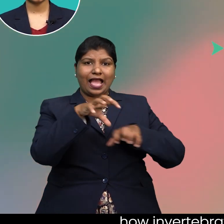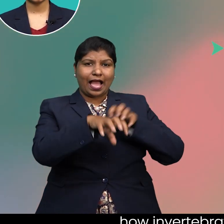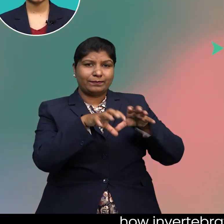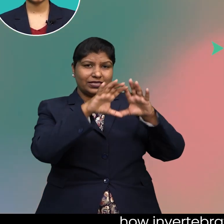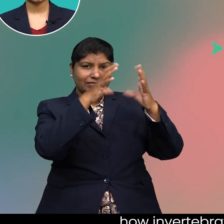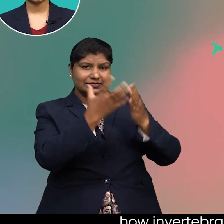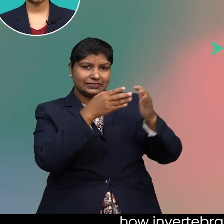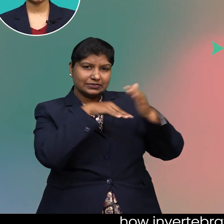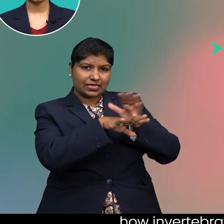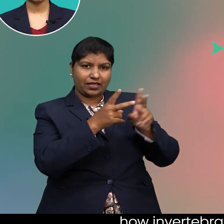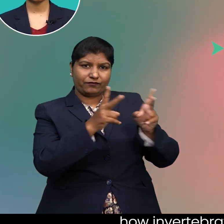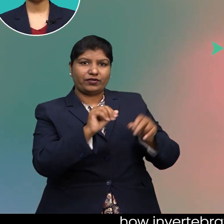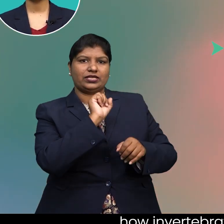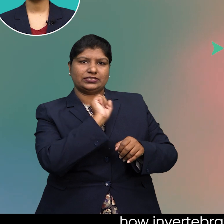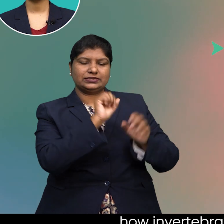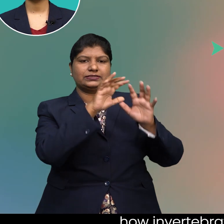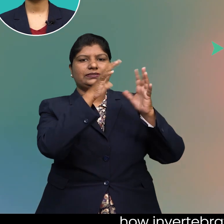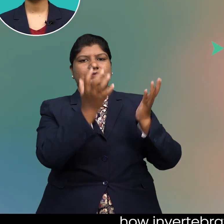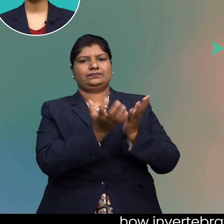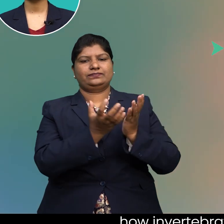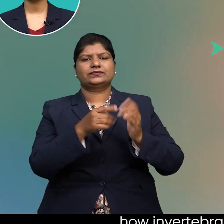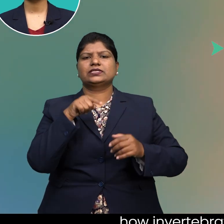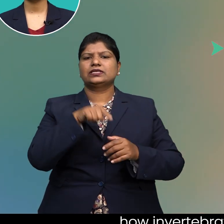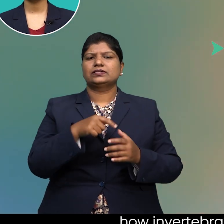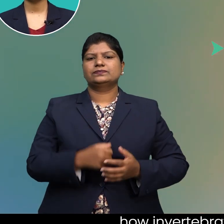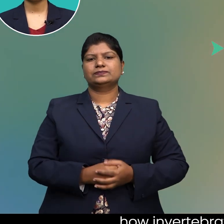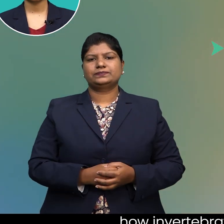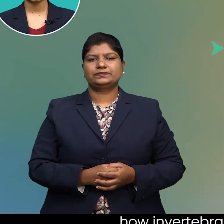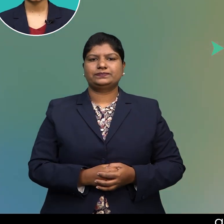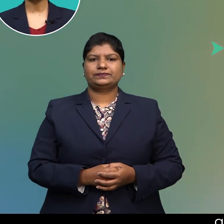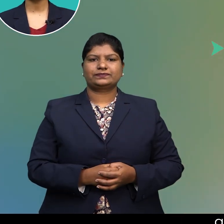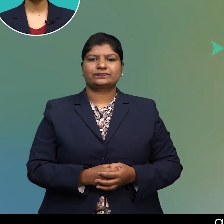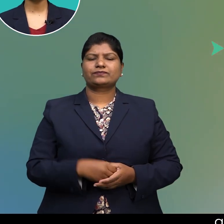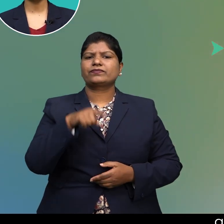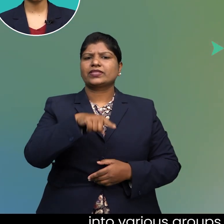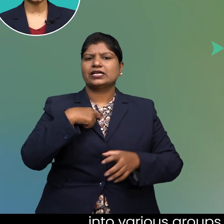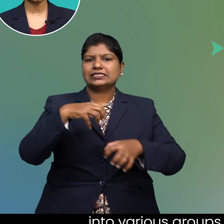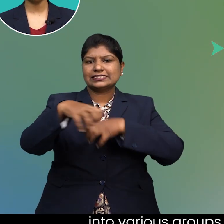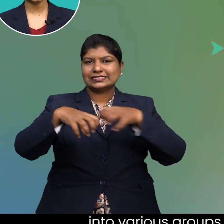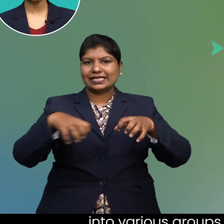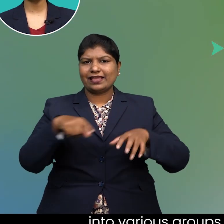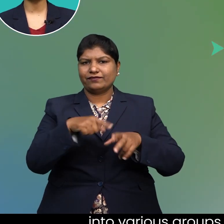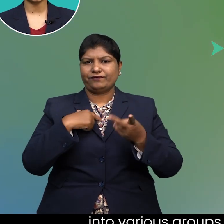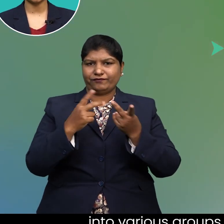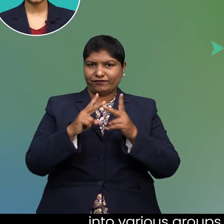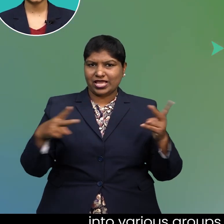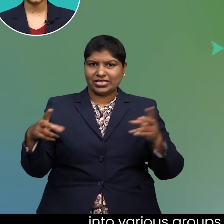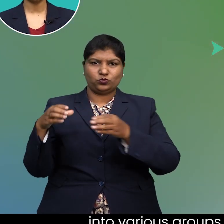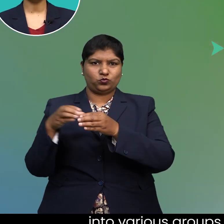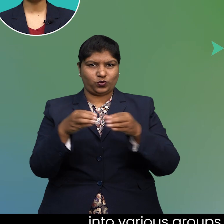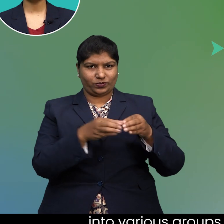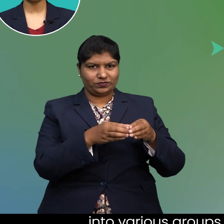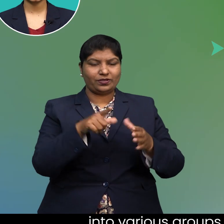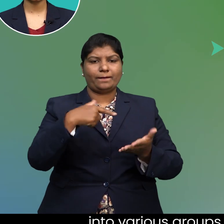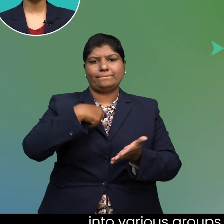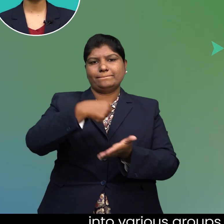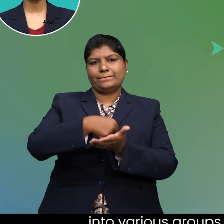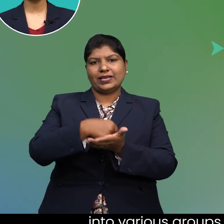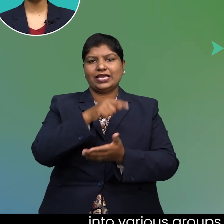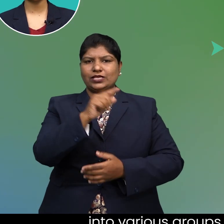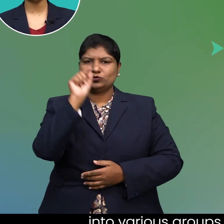A condition of the gastrula in which there are three primary germ layers.